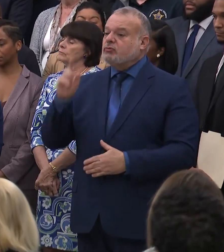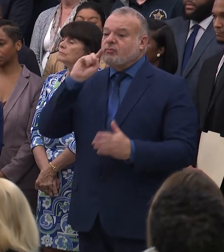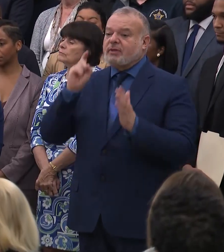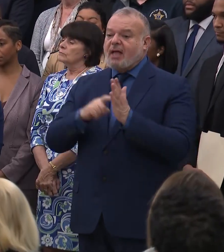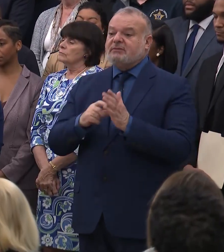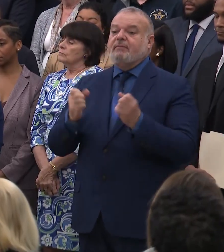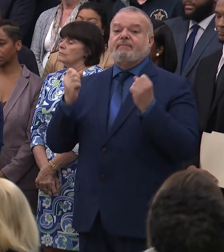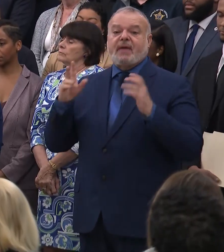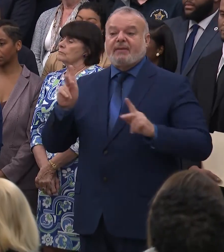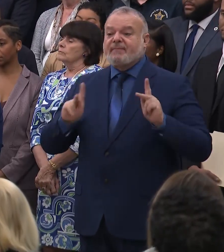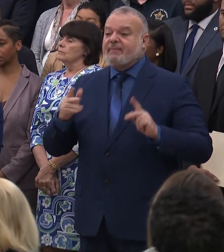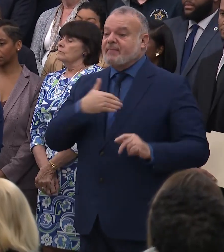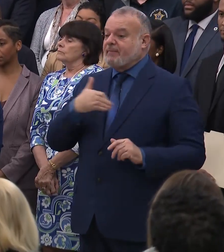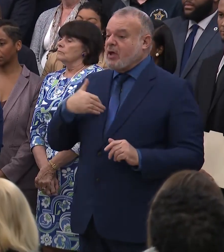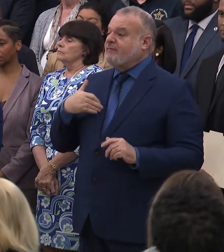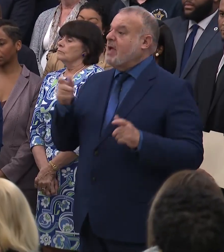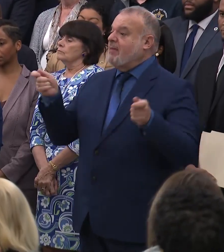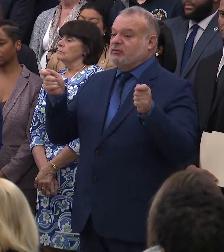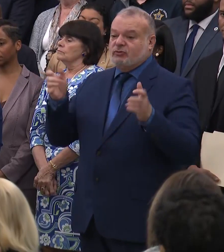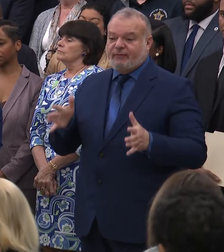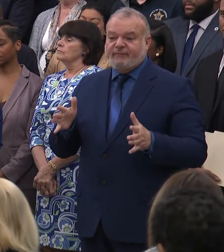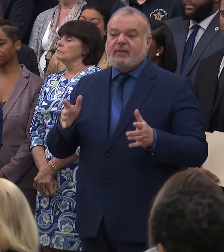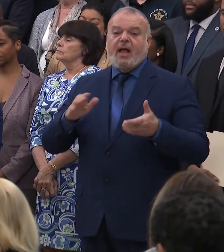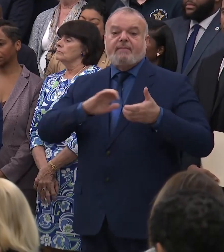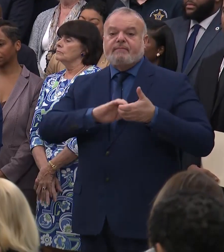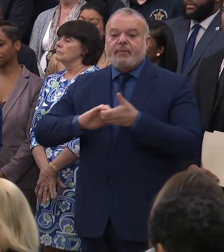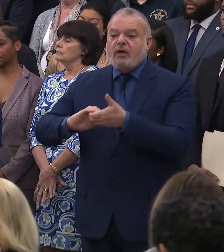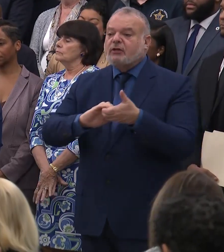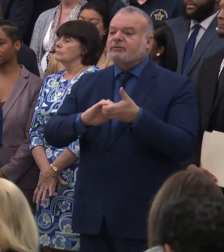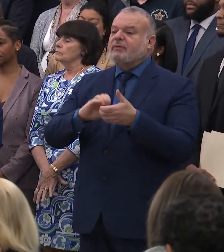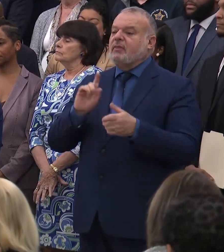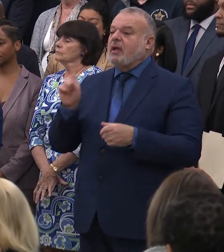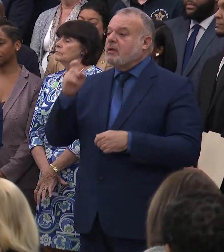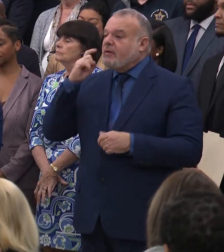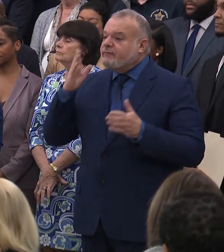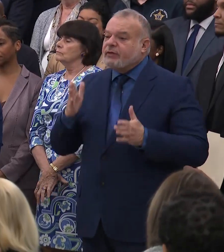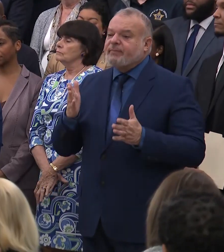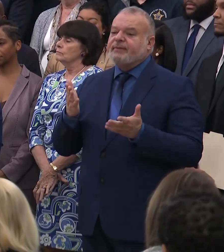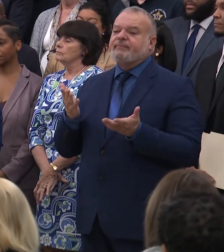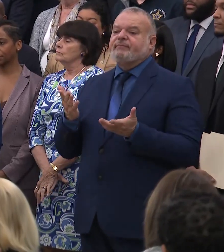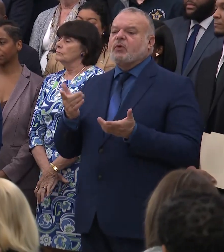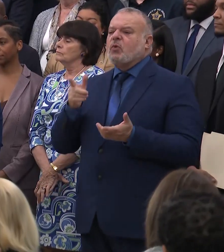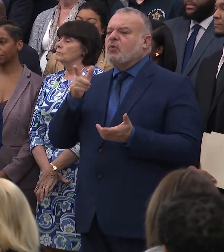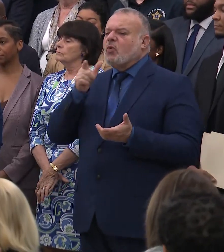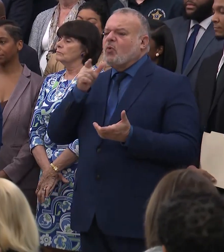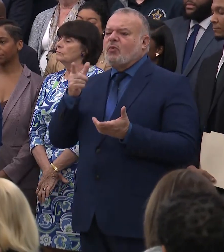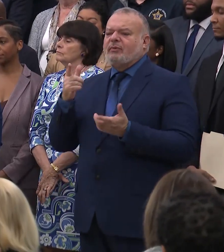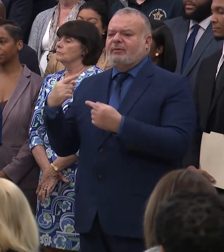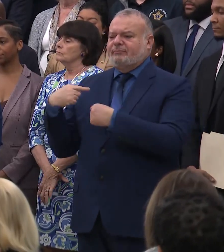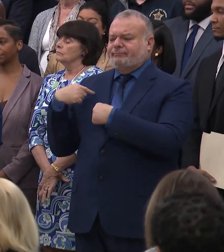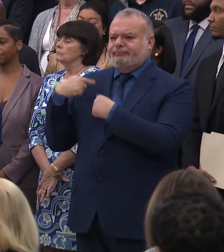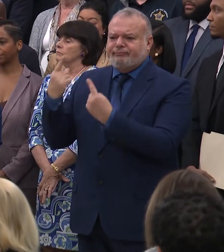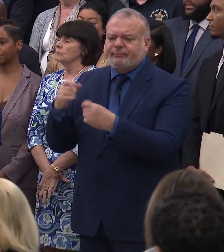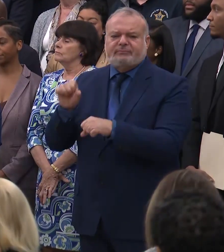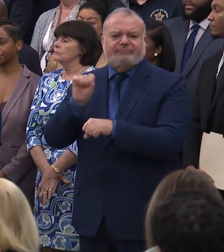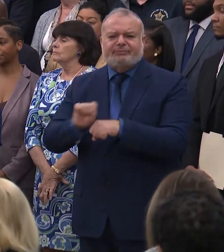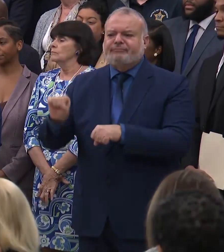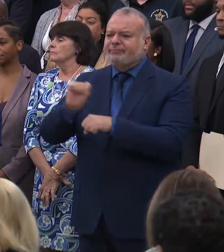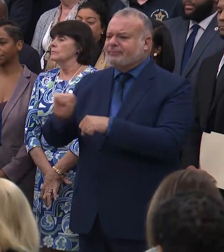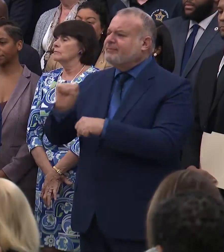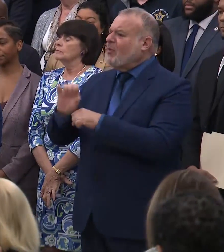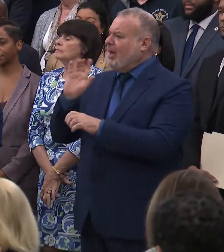our administration and partners across state government who've worked so hard and will continue to work hard to make